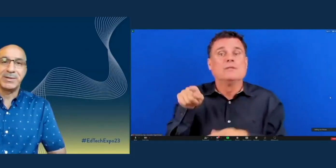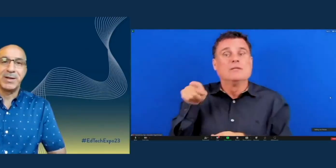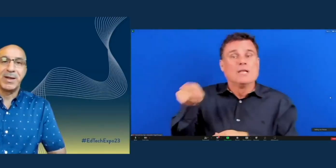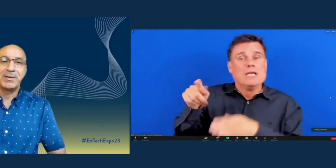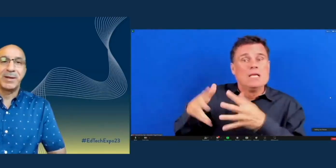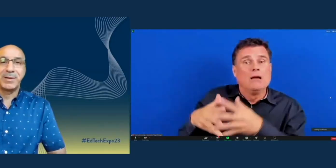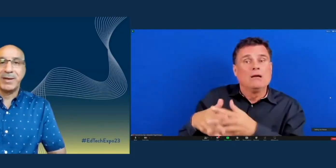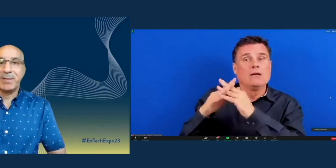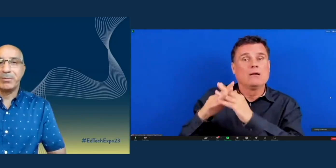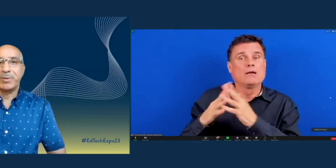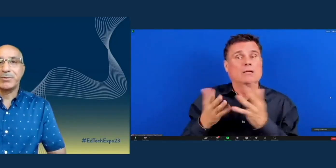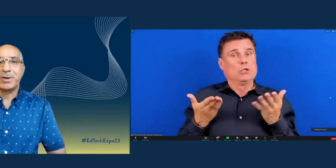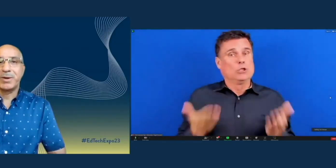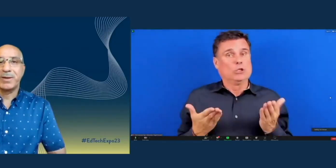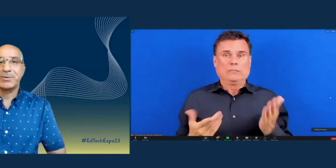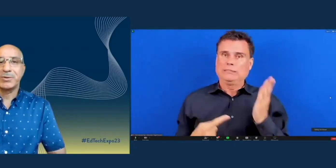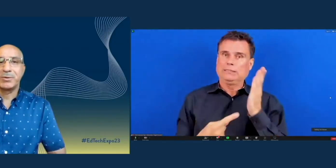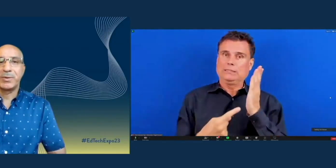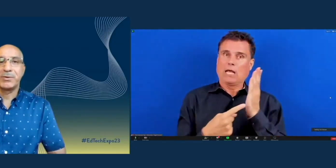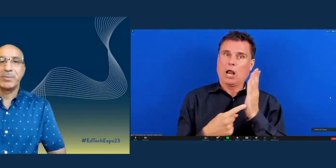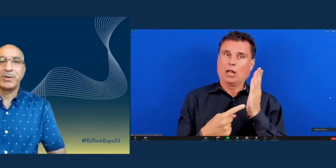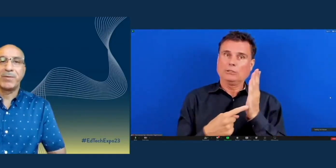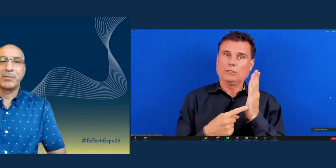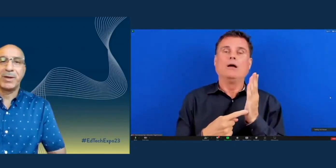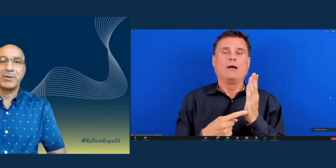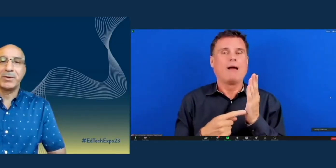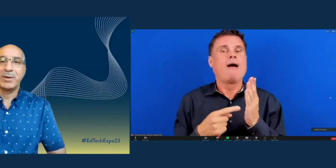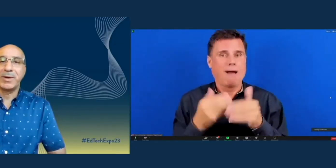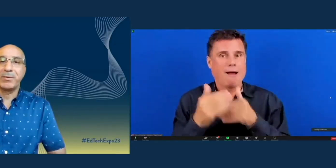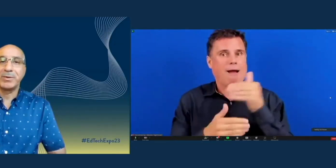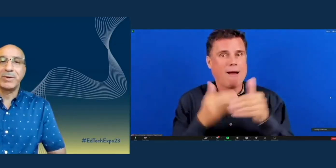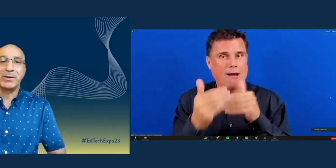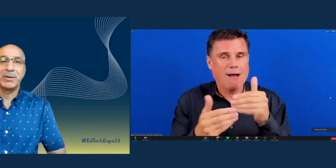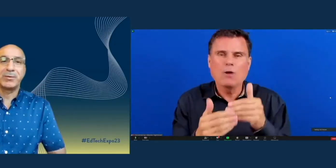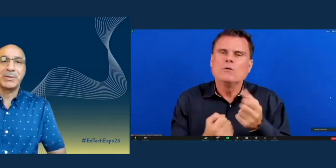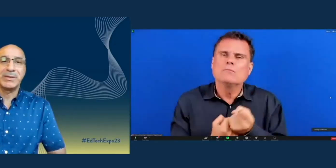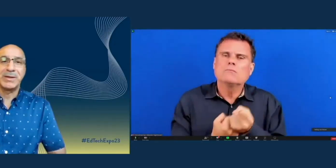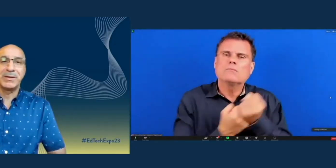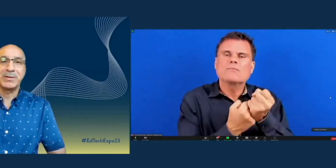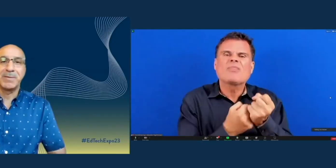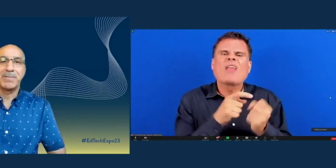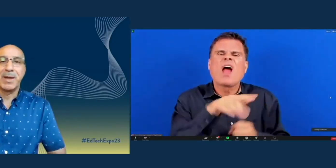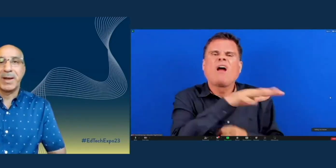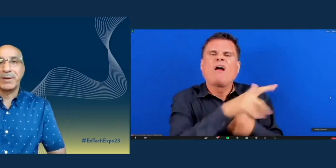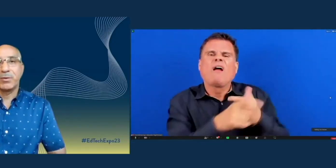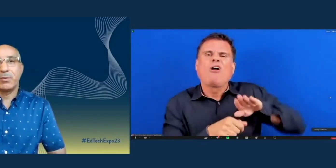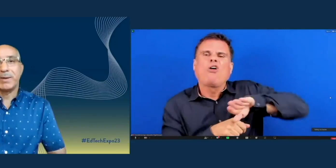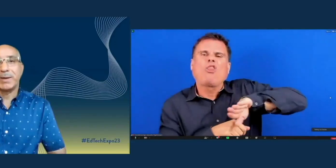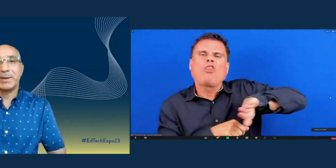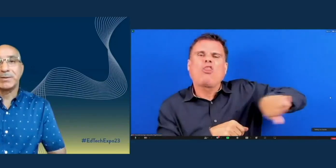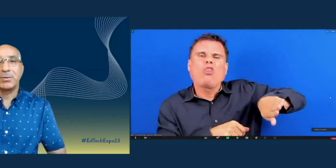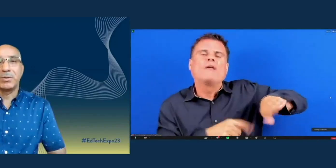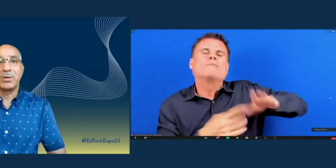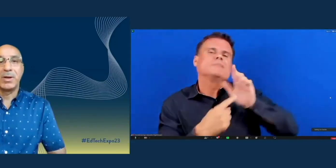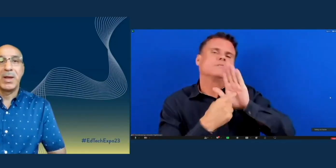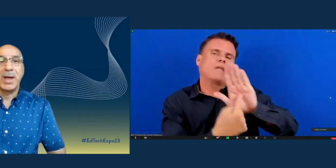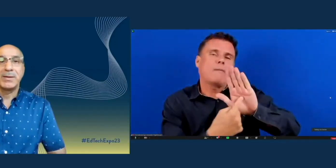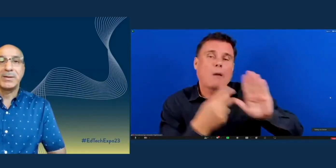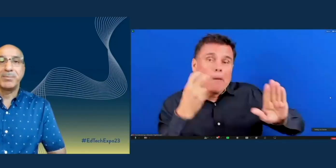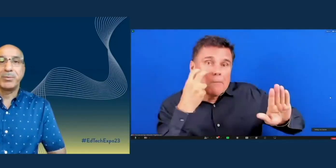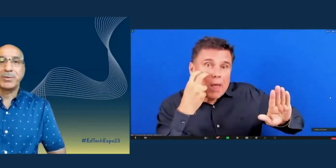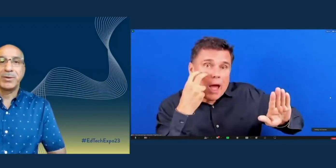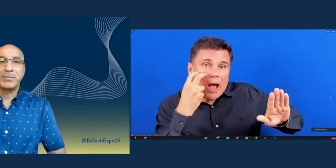activities that enabled marginalized children to build foundational language and literacy skills at home and at school,